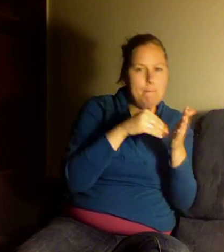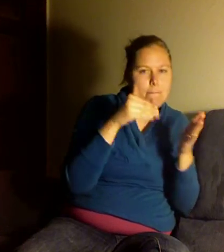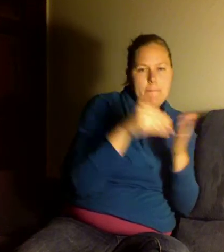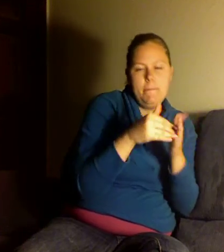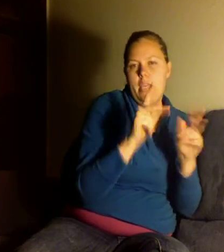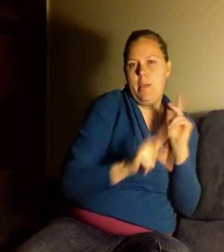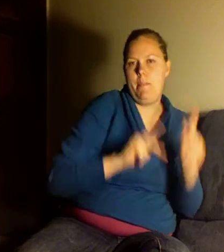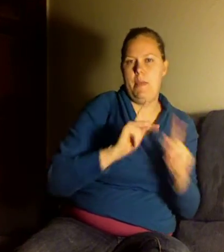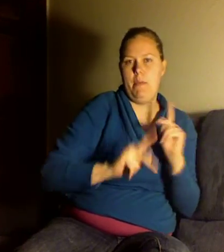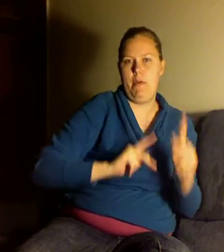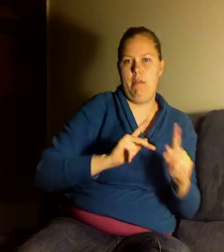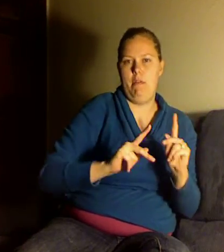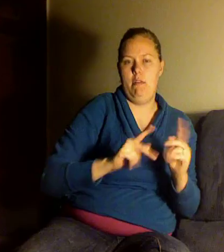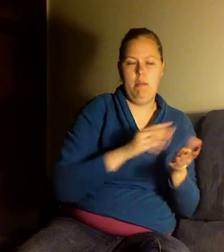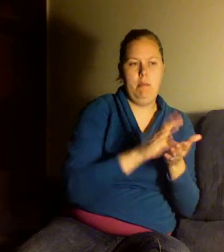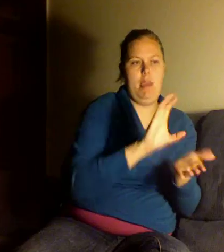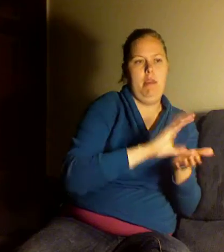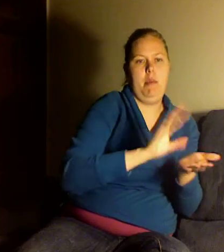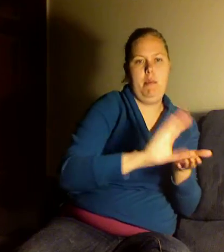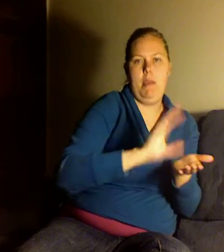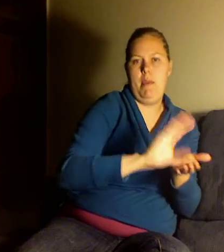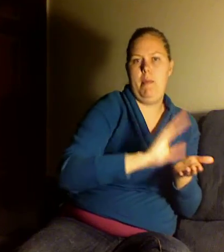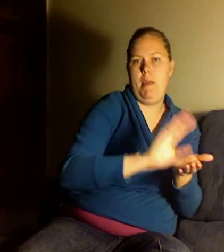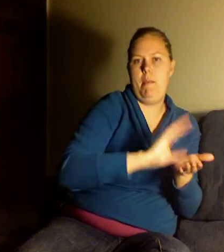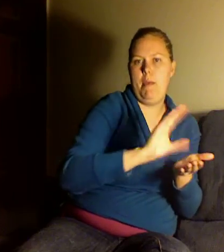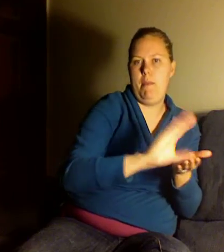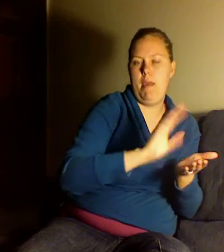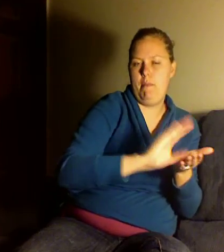54 million people receiving Social Security.